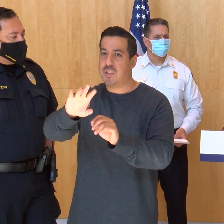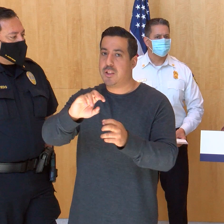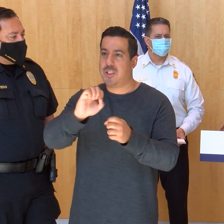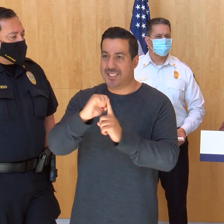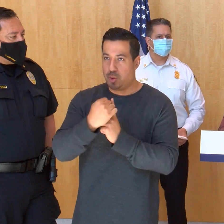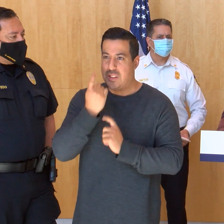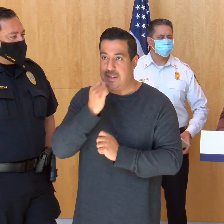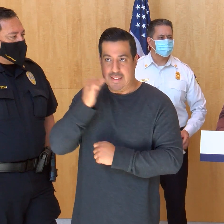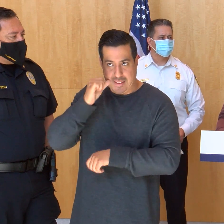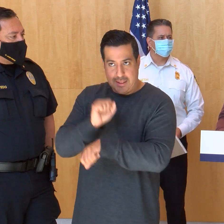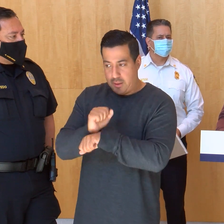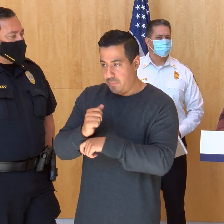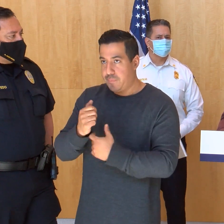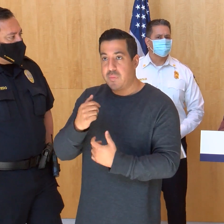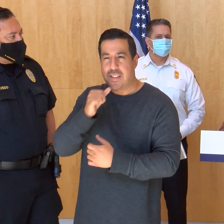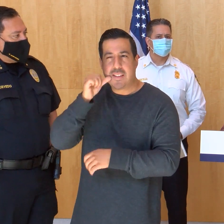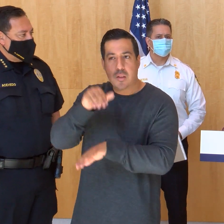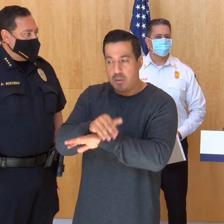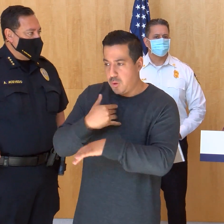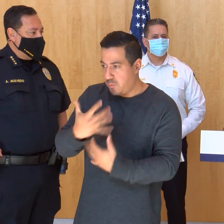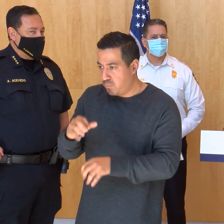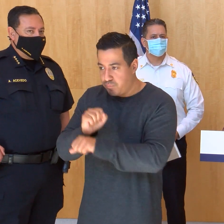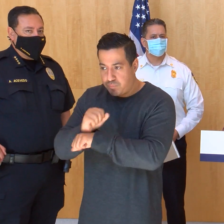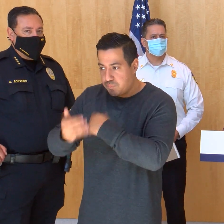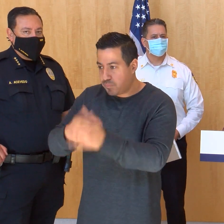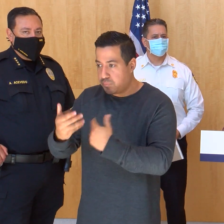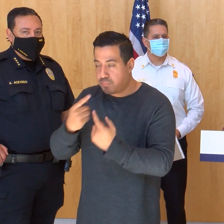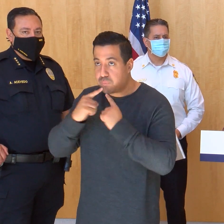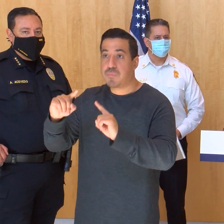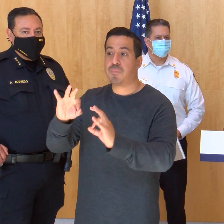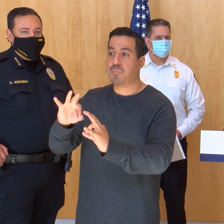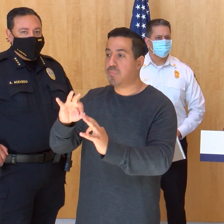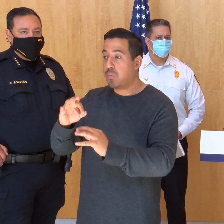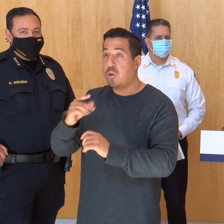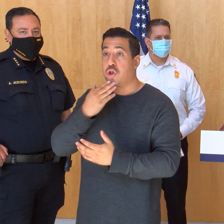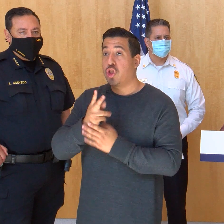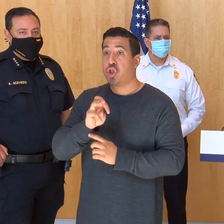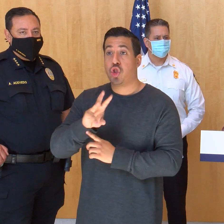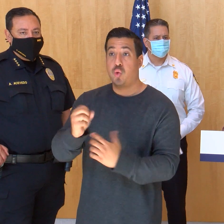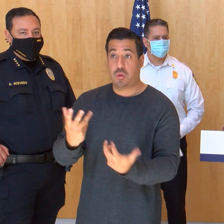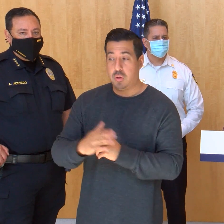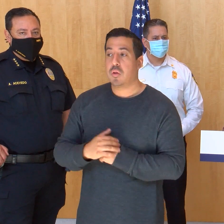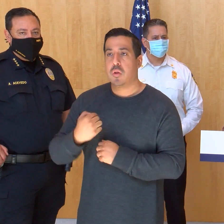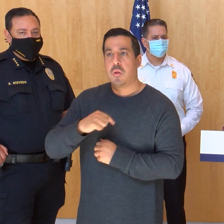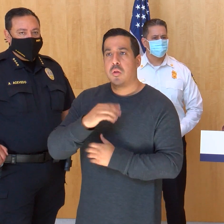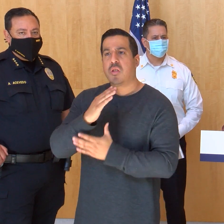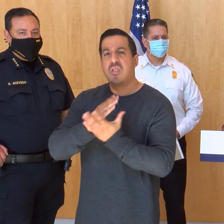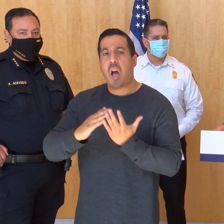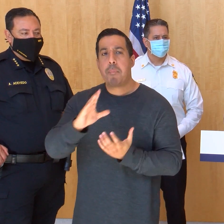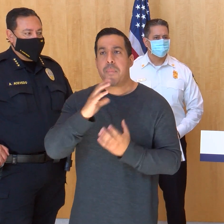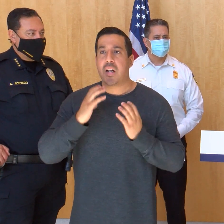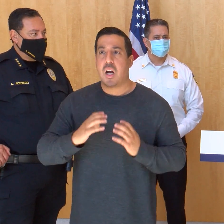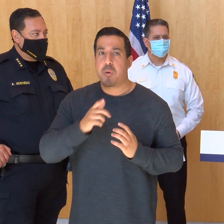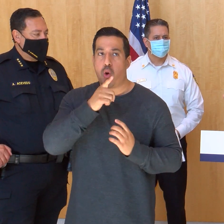got started last night on this process, and we were very successful with it. The good news is we were able to get some of our customers who've